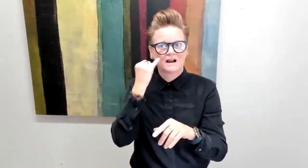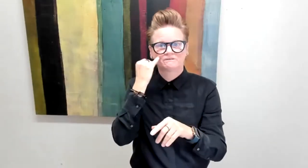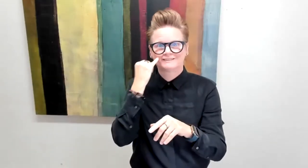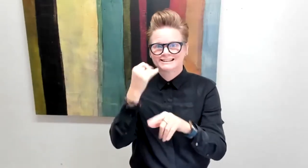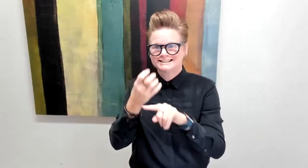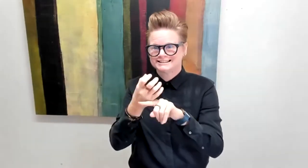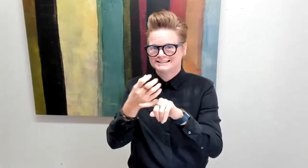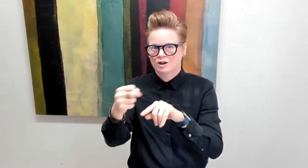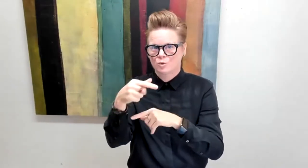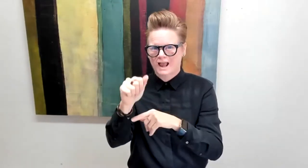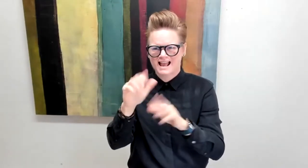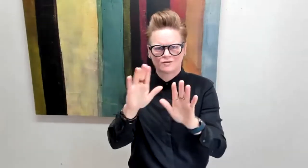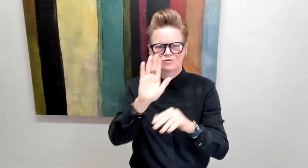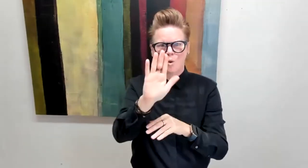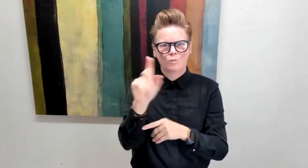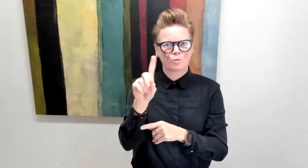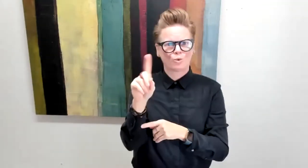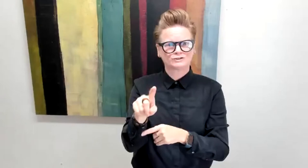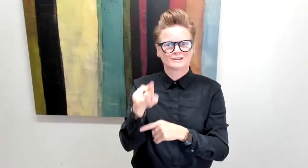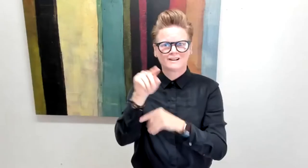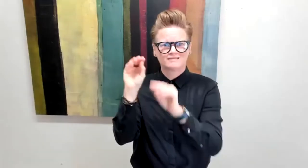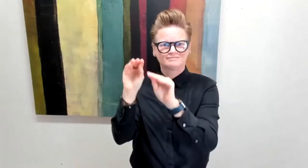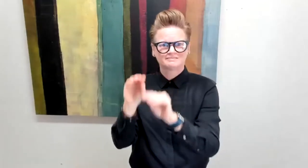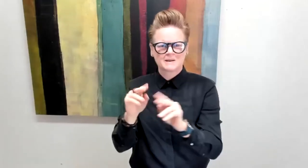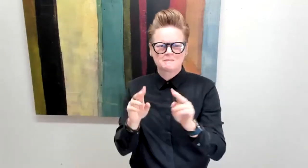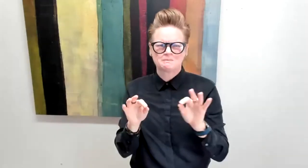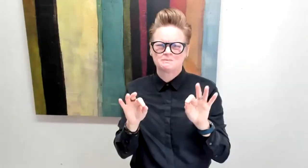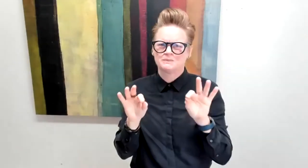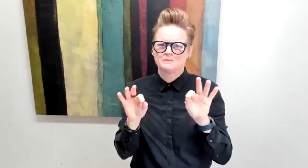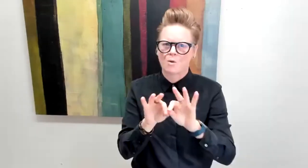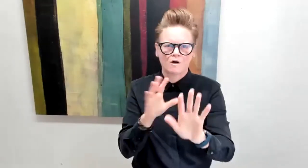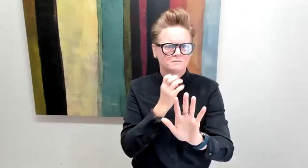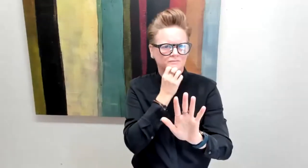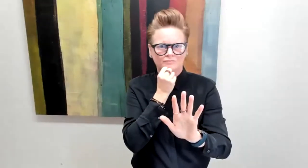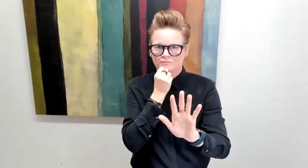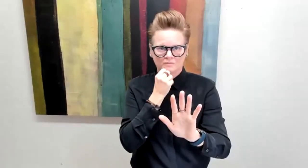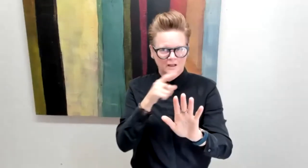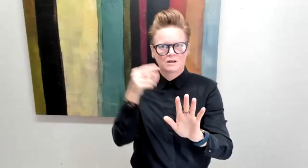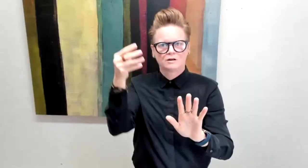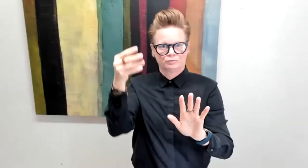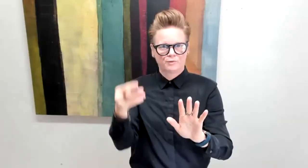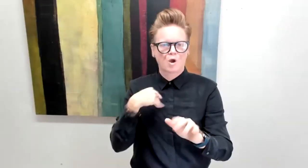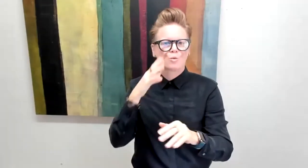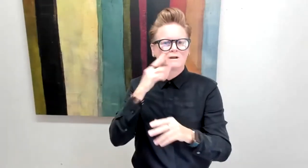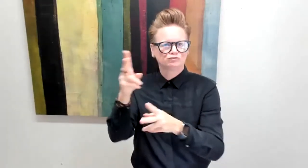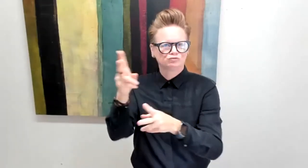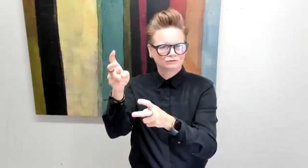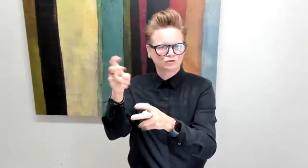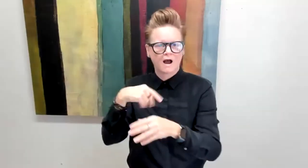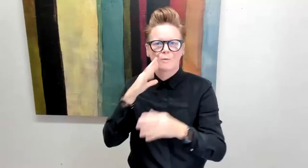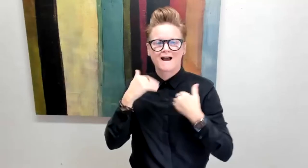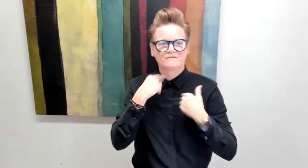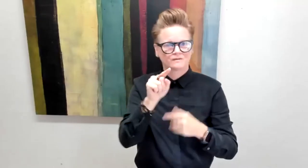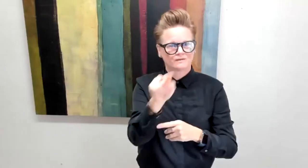Q&A. And again, if we run out of time, then just type your questions in. They're very important to